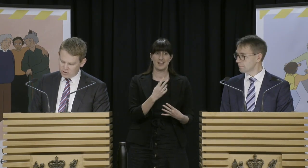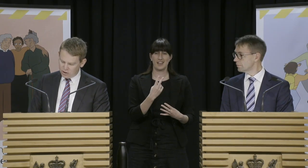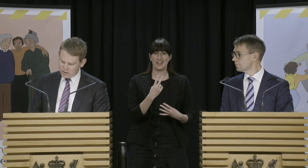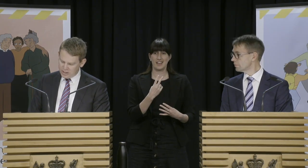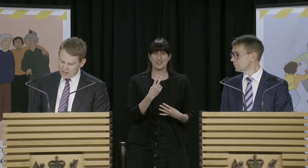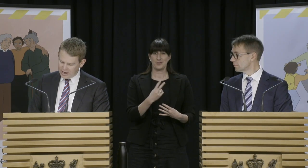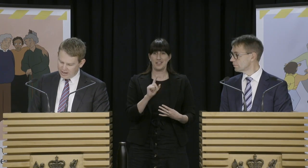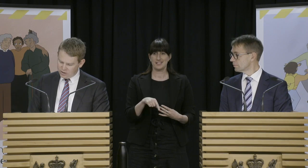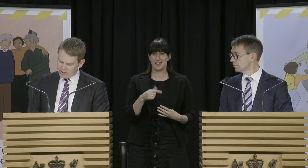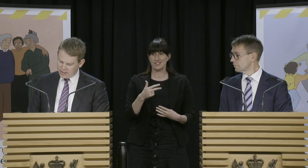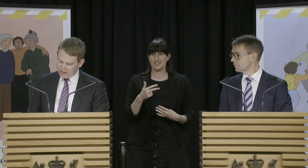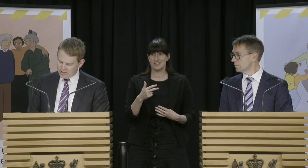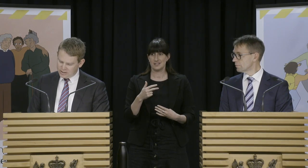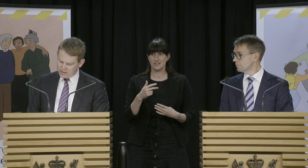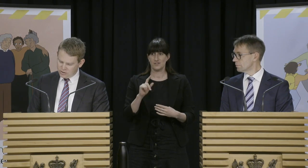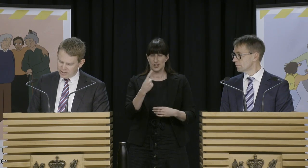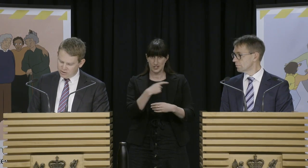53,287 first dose, and